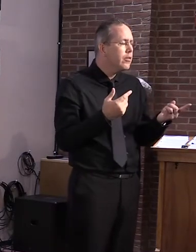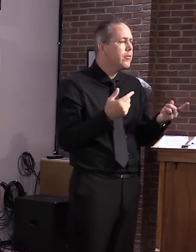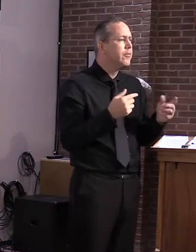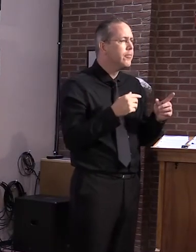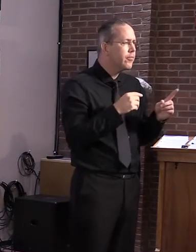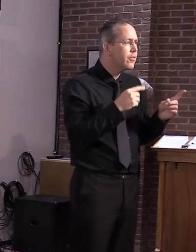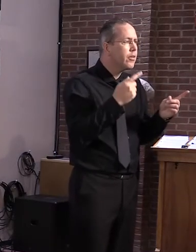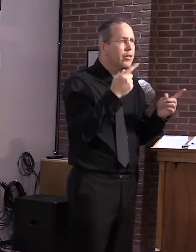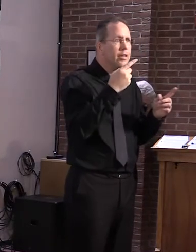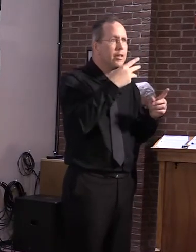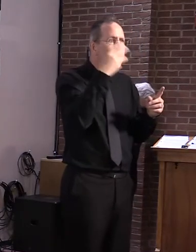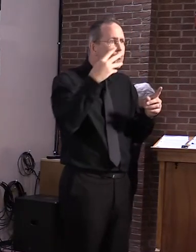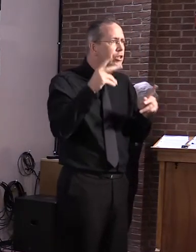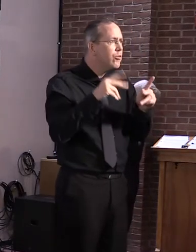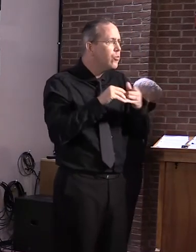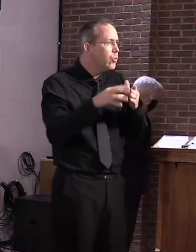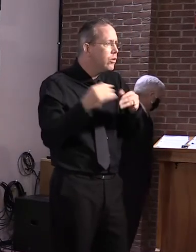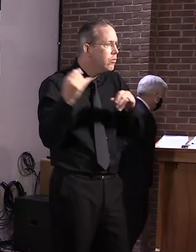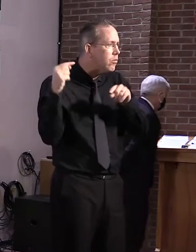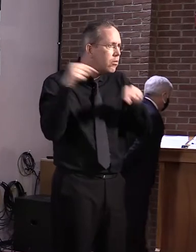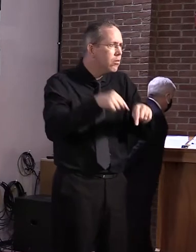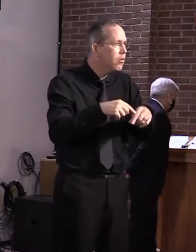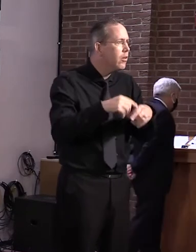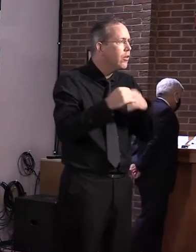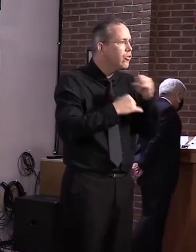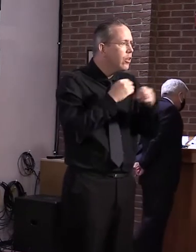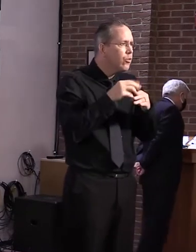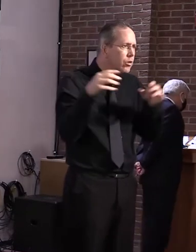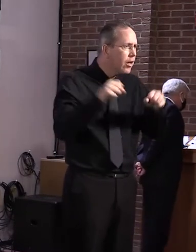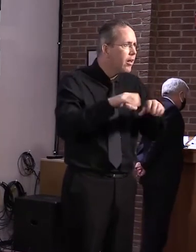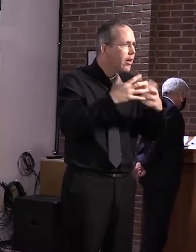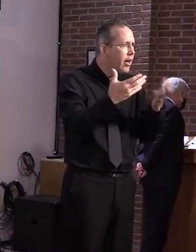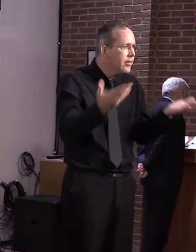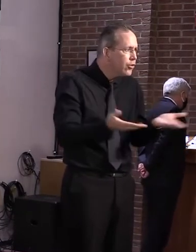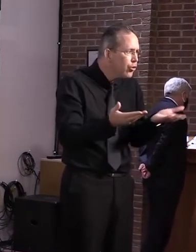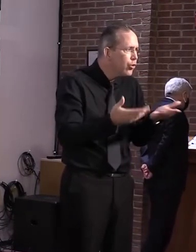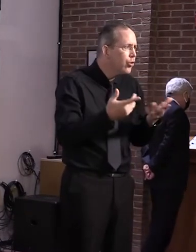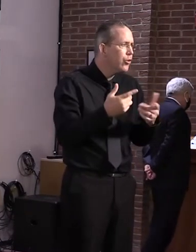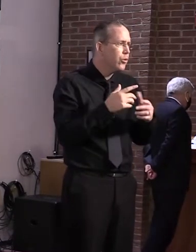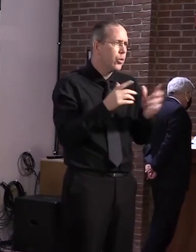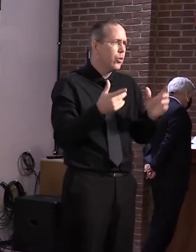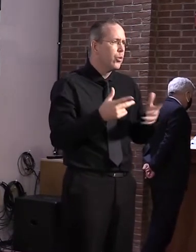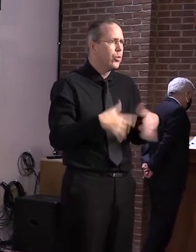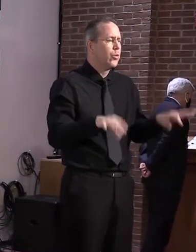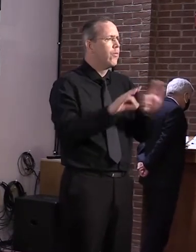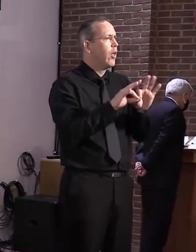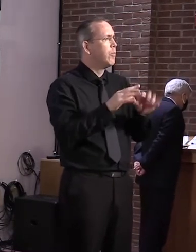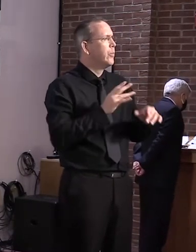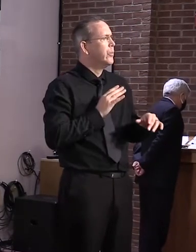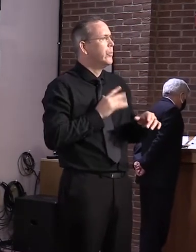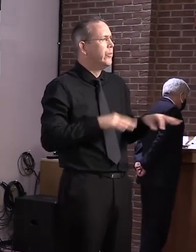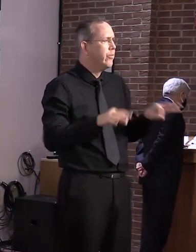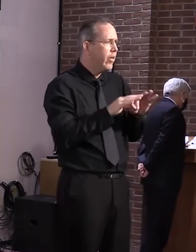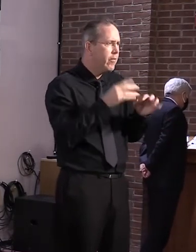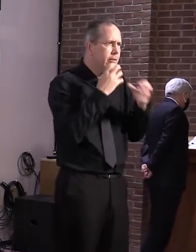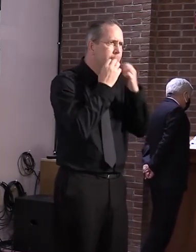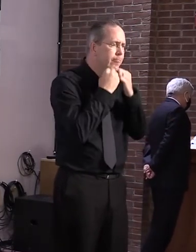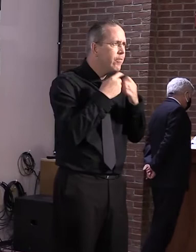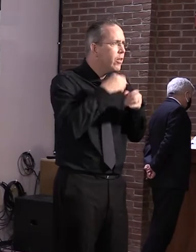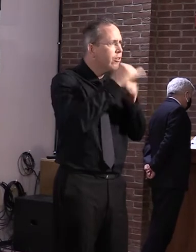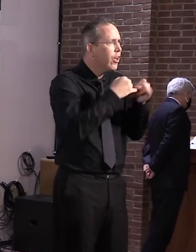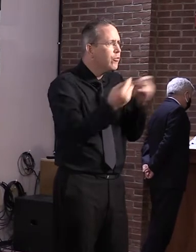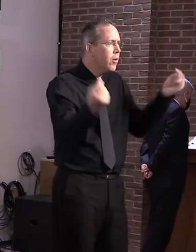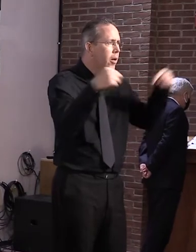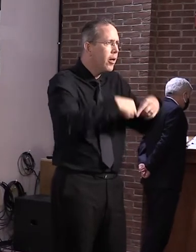and the great value that international students add to our economy, to our community. And so I